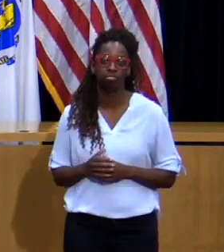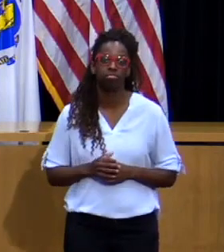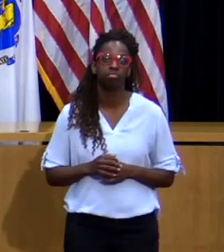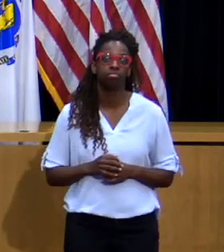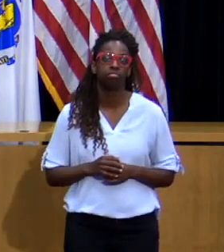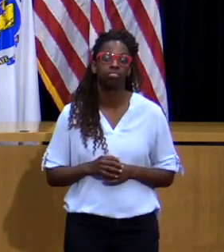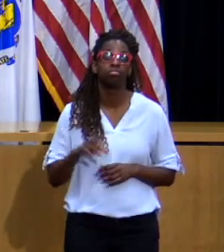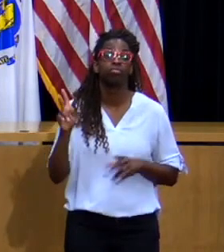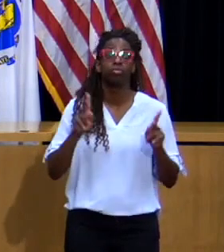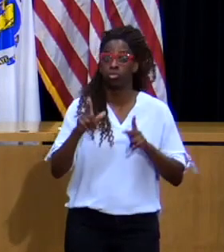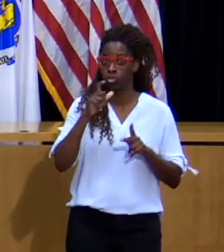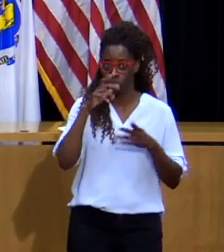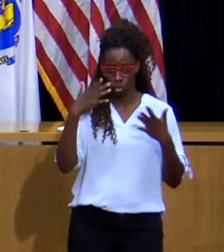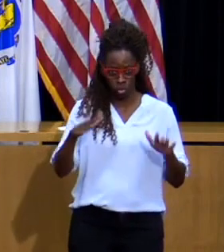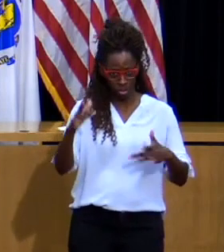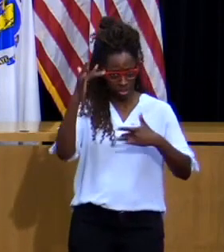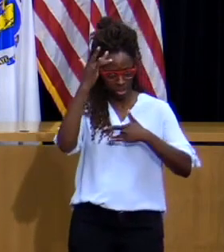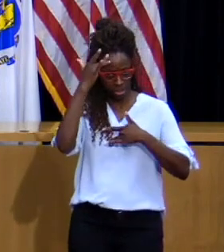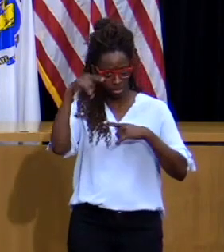about 650,000.